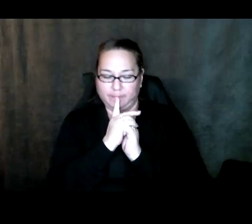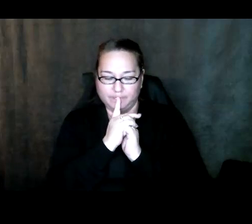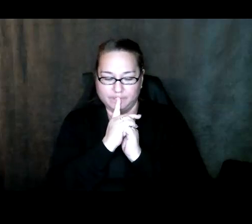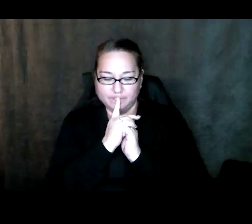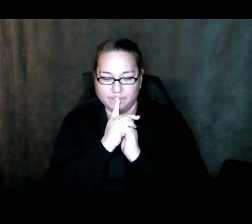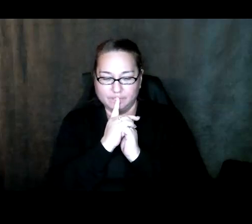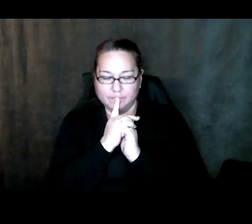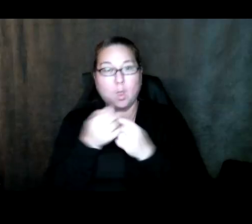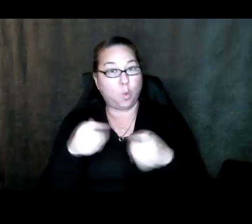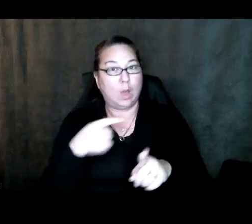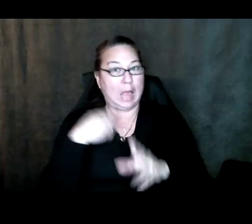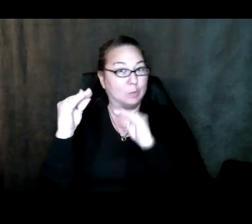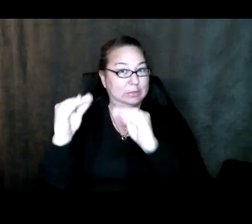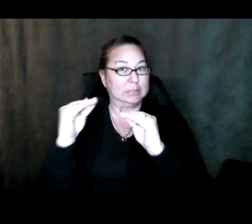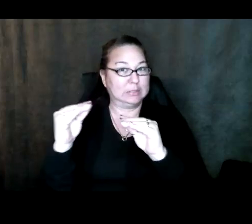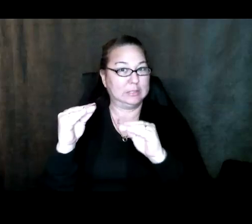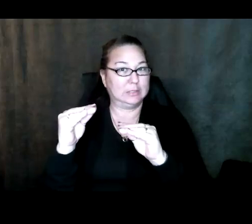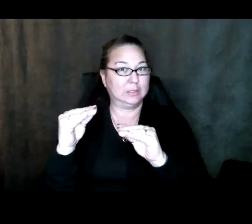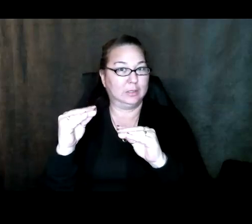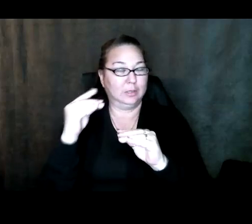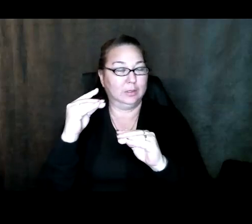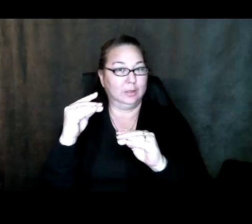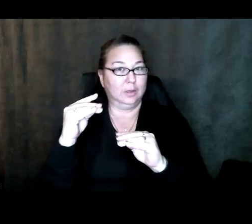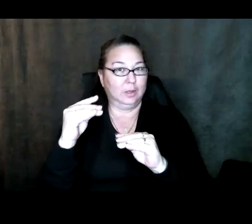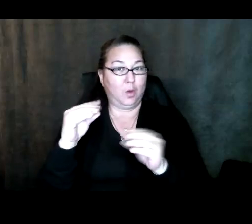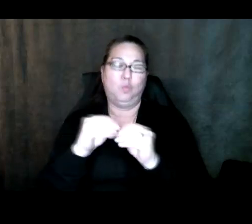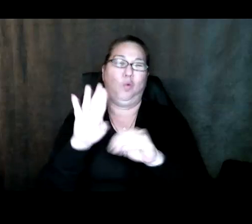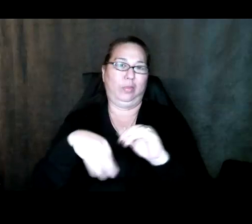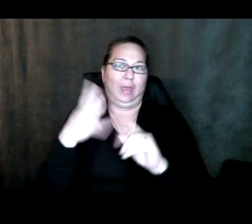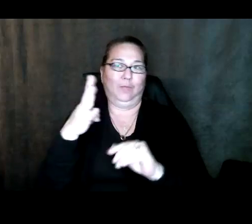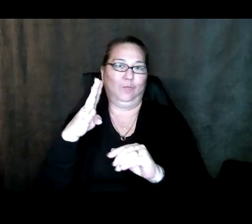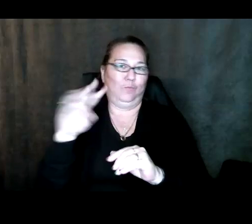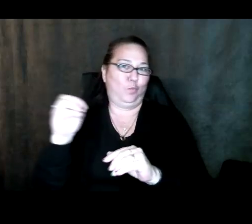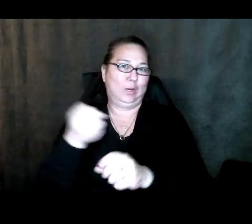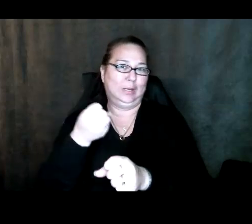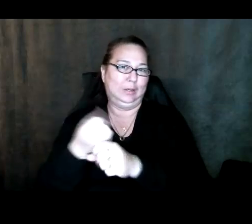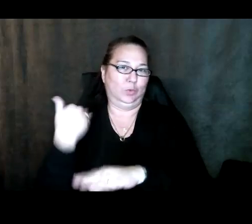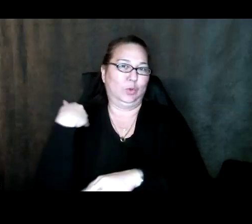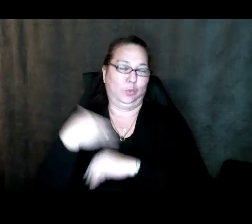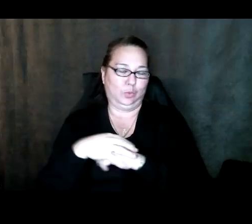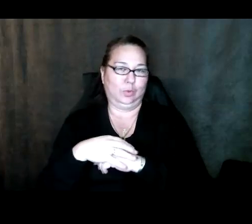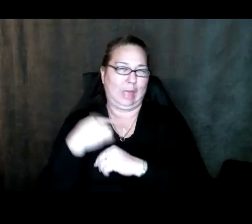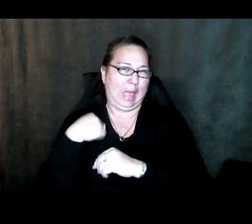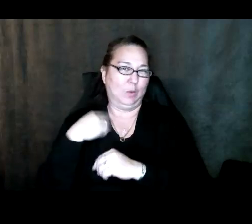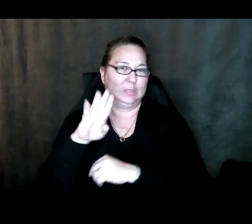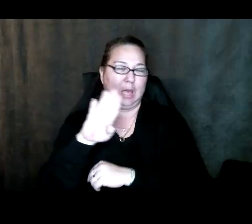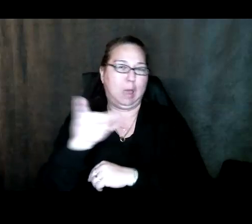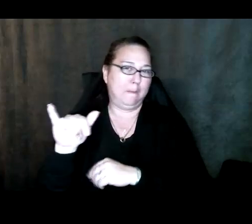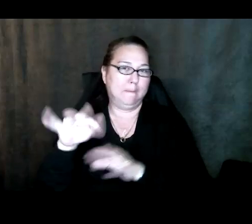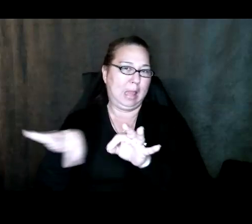When I was a teacher more than 40 years ago, I was a bilingual teacher. My classroom